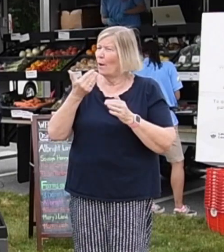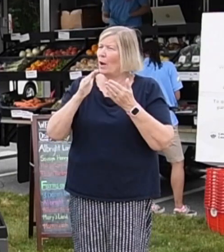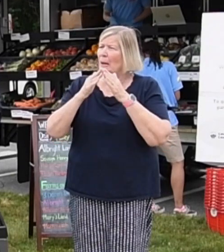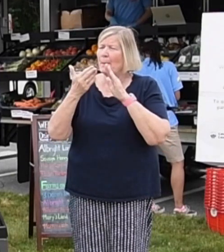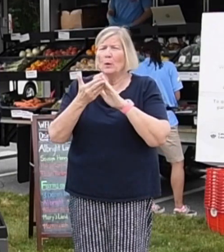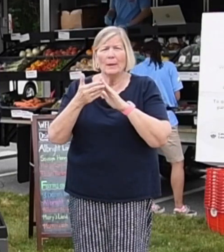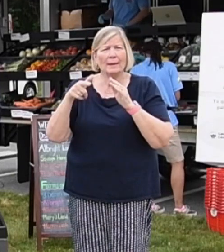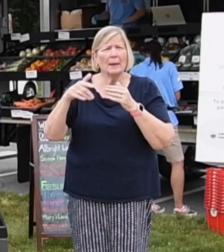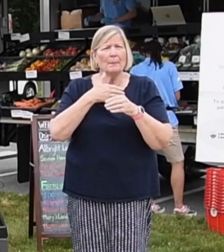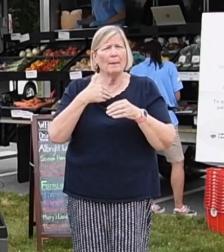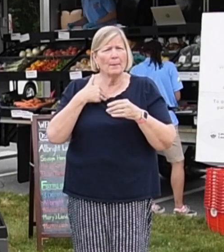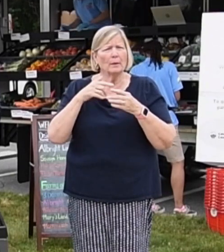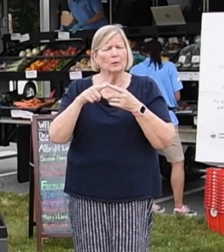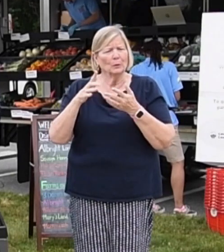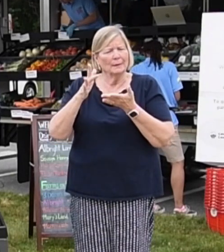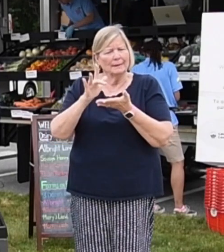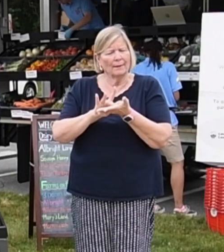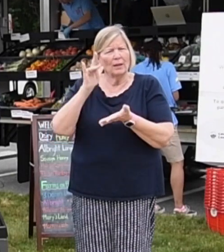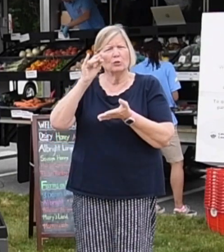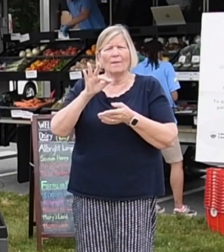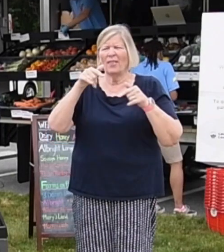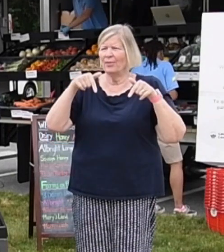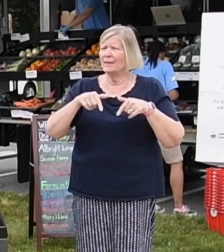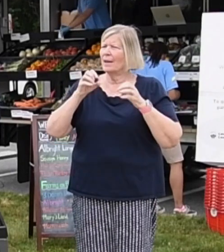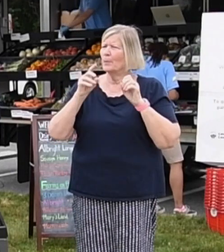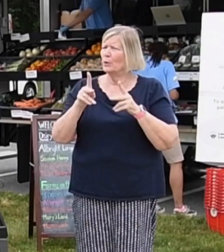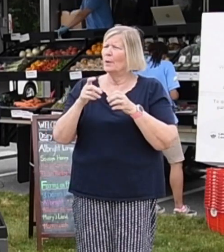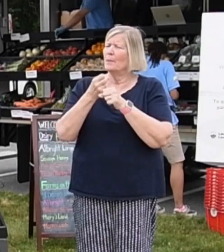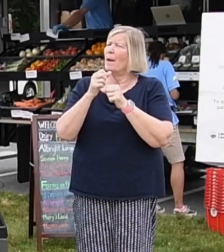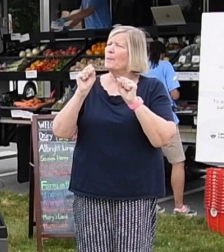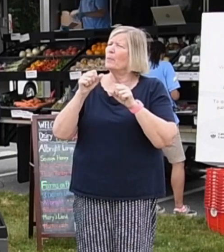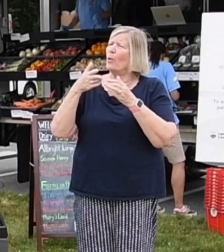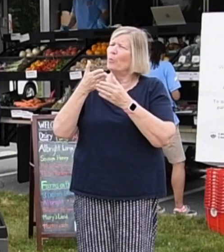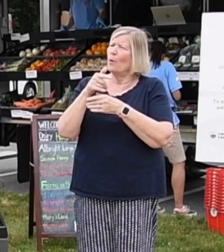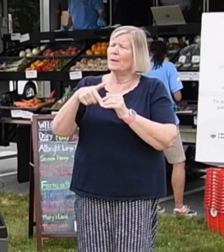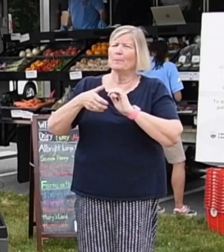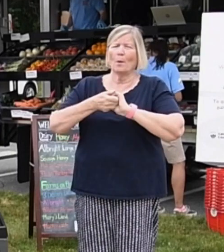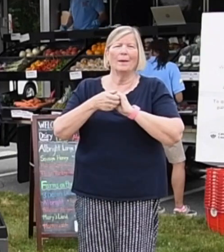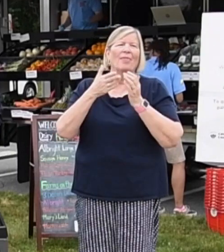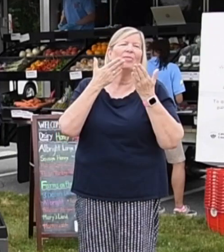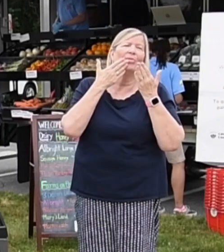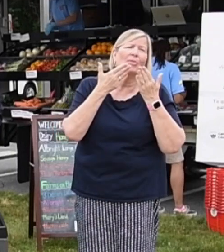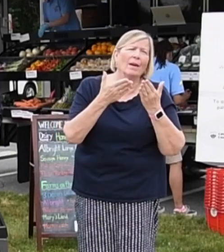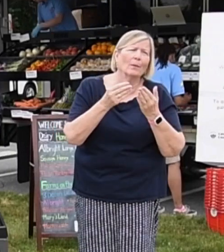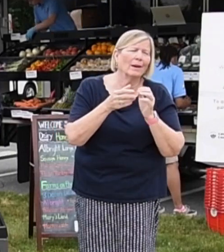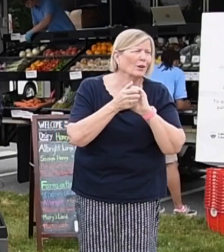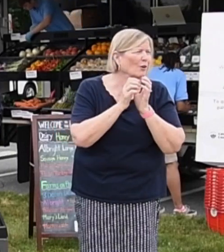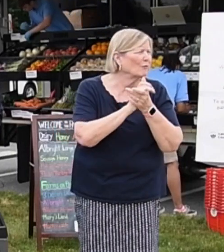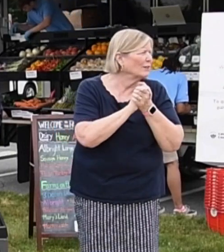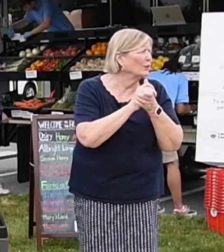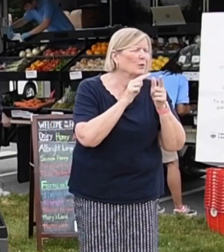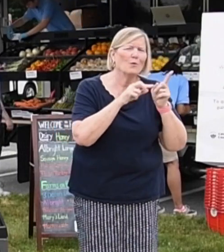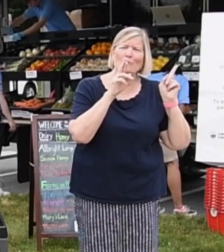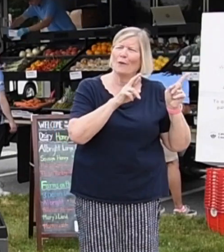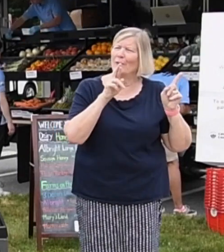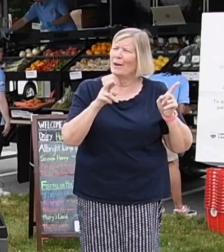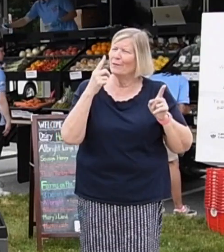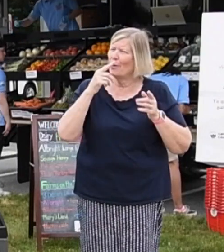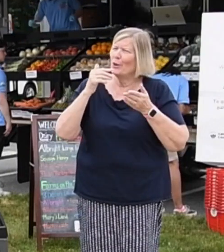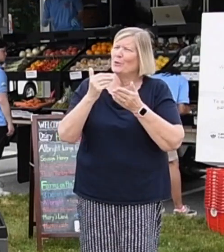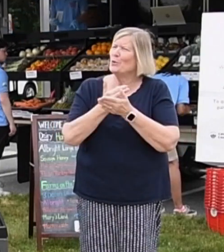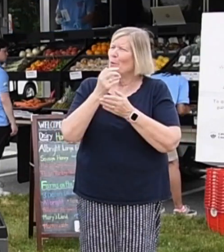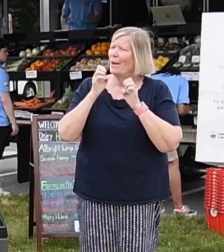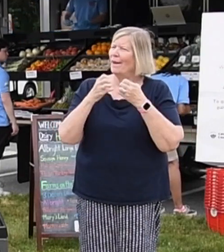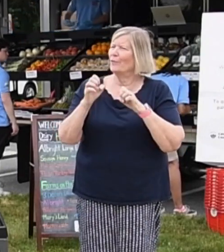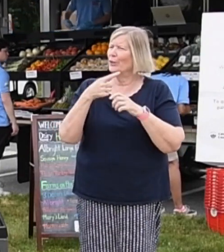this valuable opportunity made possible through this partnership. So thank you and congratulations to Roving Radish for this new venture.